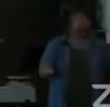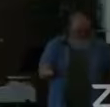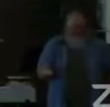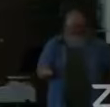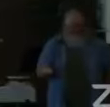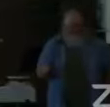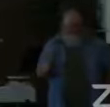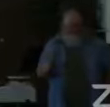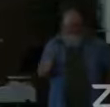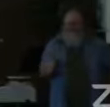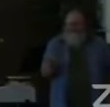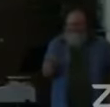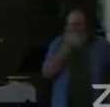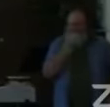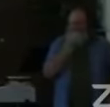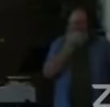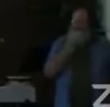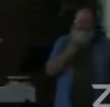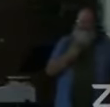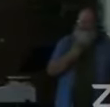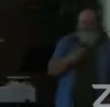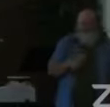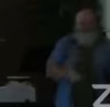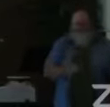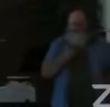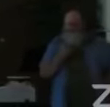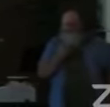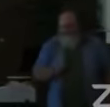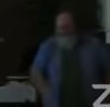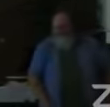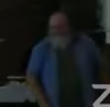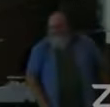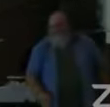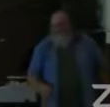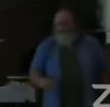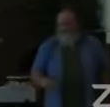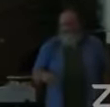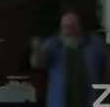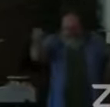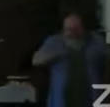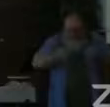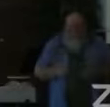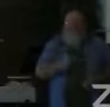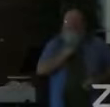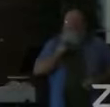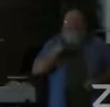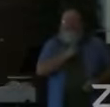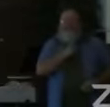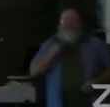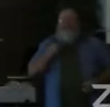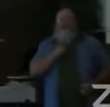Some of you are laughing. What's so funny? It came from a minister.